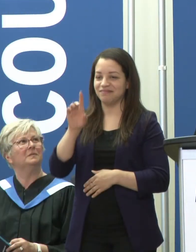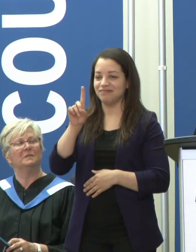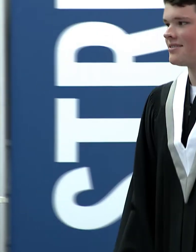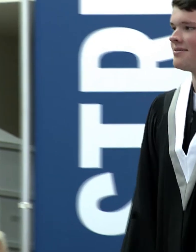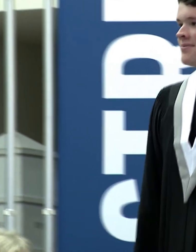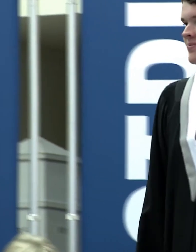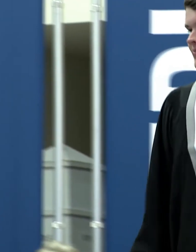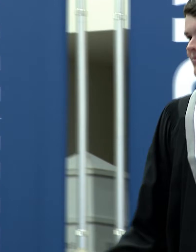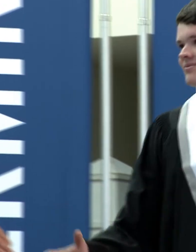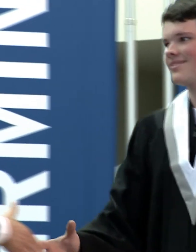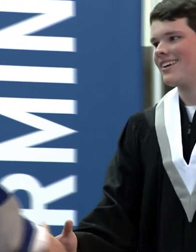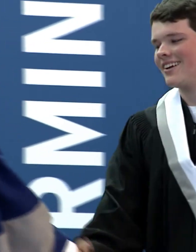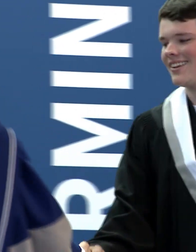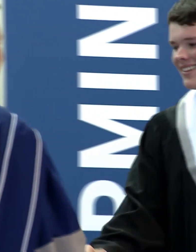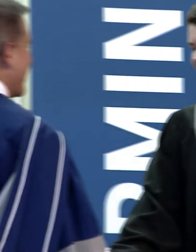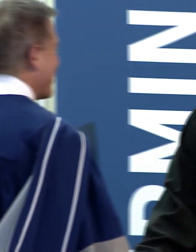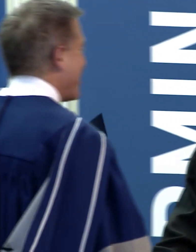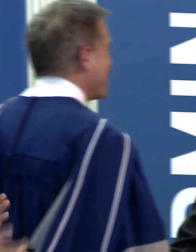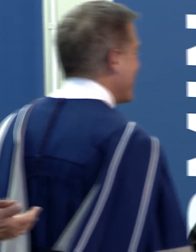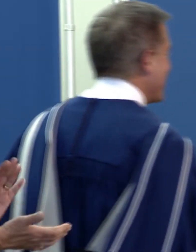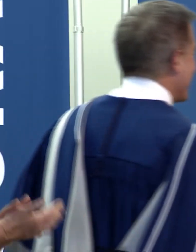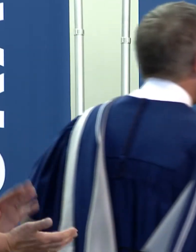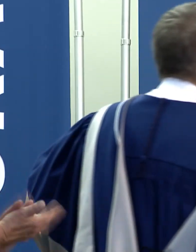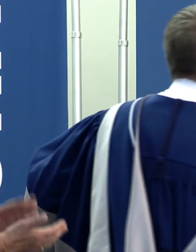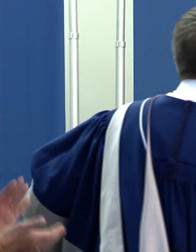Dawson Calhoun.